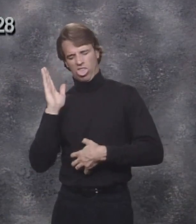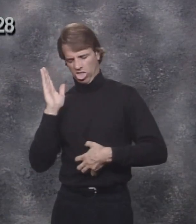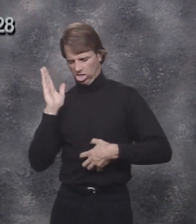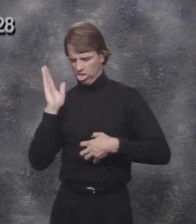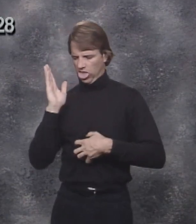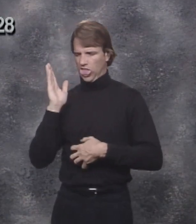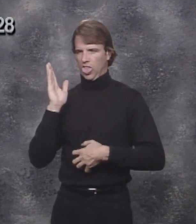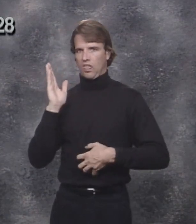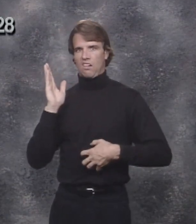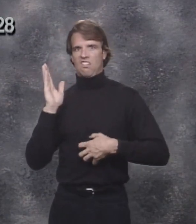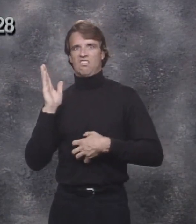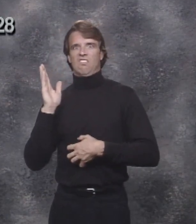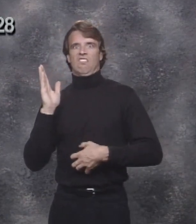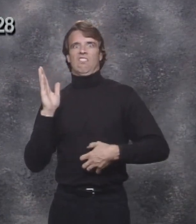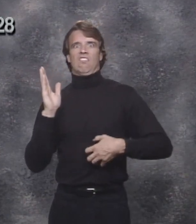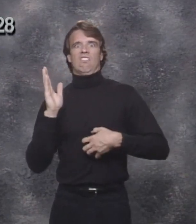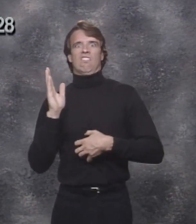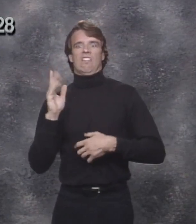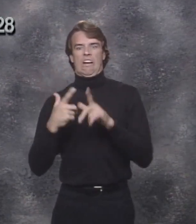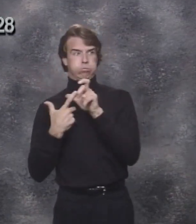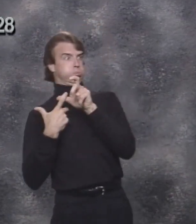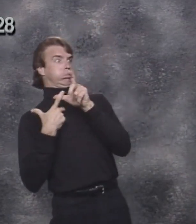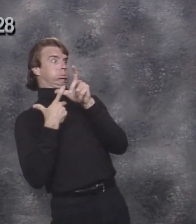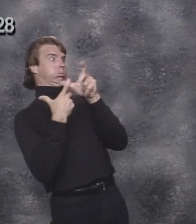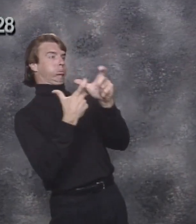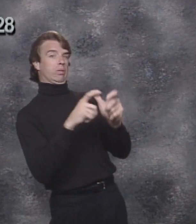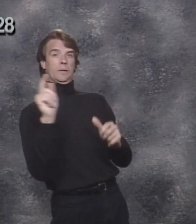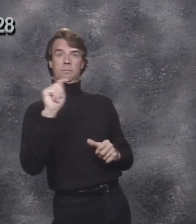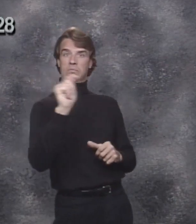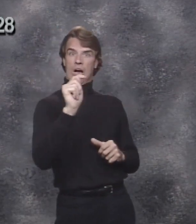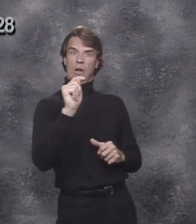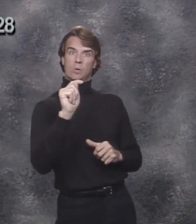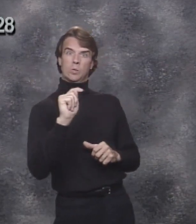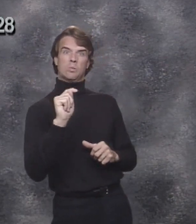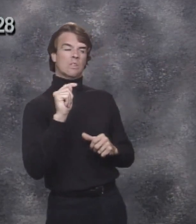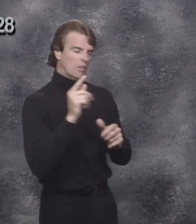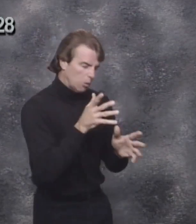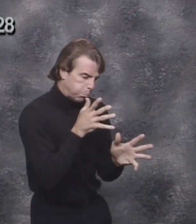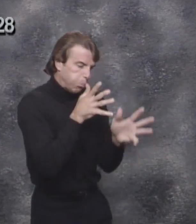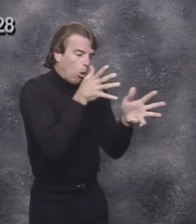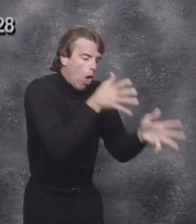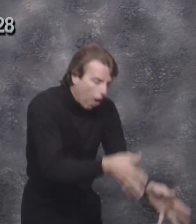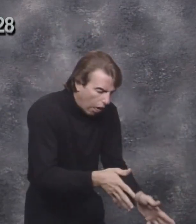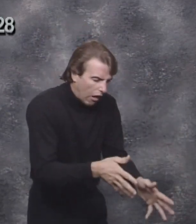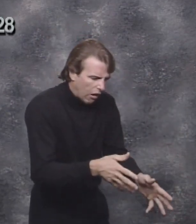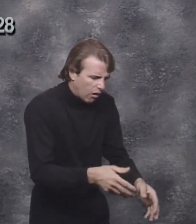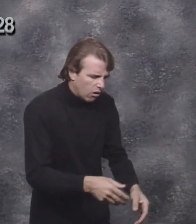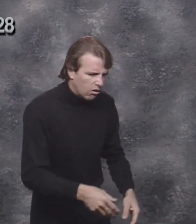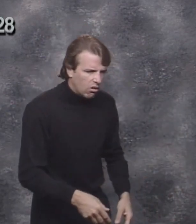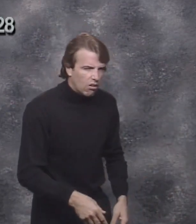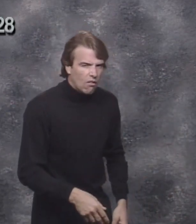He woke up feeling nauseous and ran to the bathroom to throw